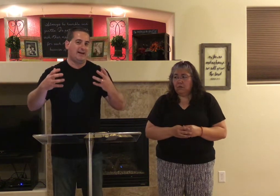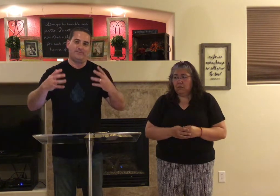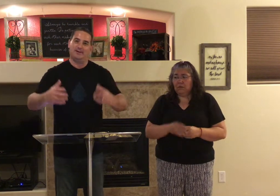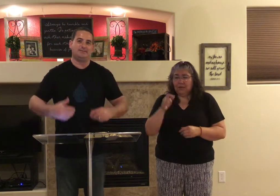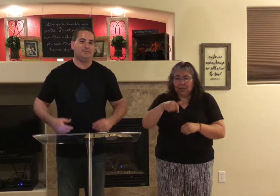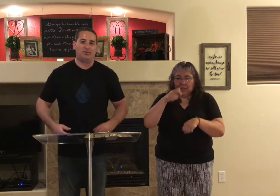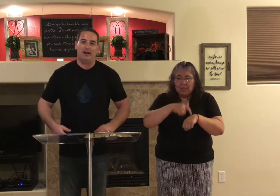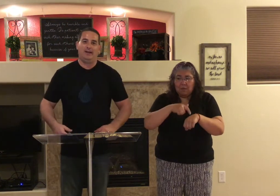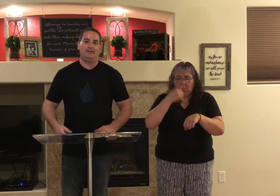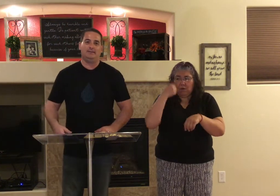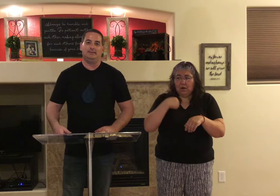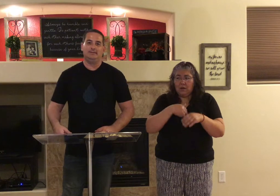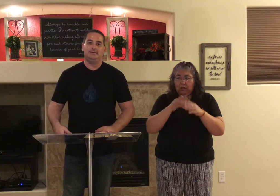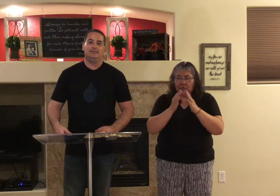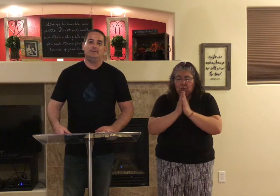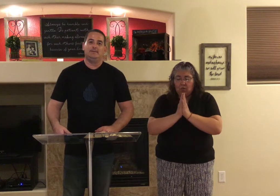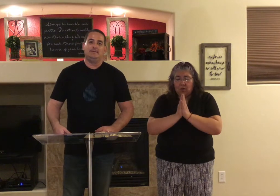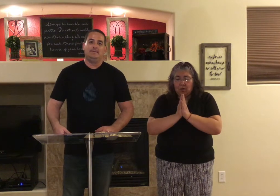it's time for us to pray.